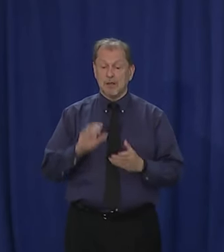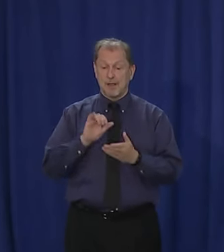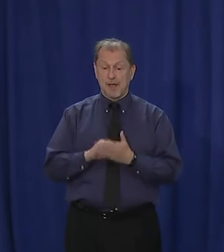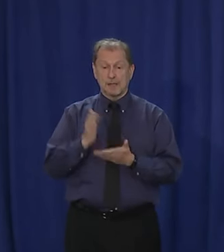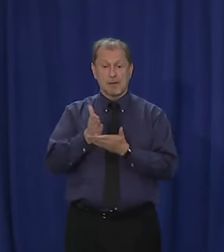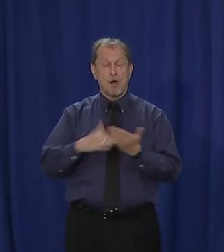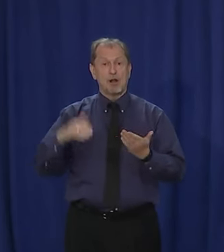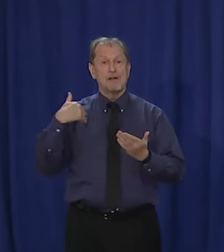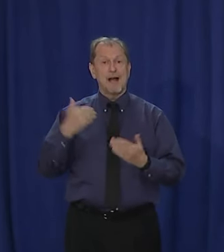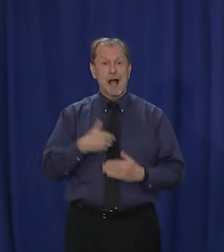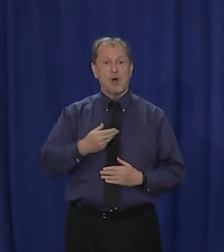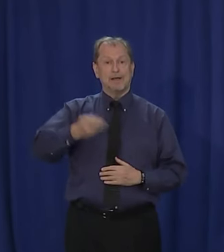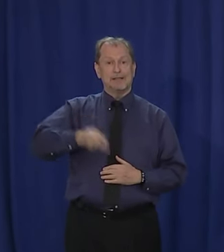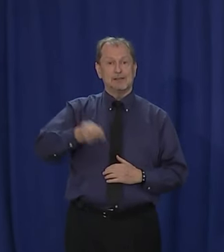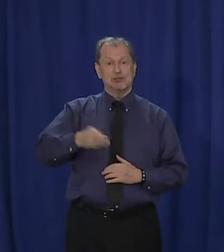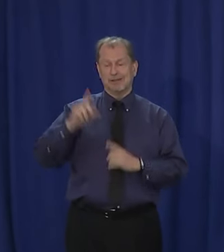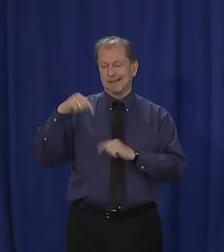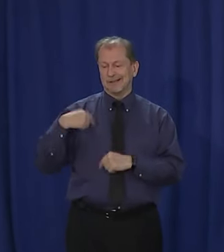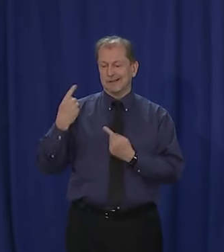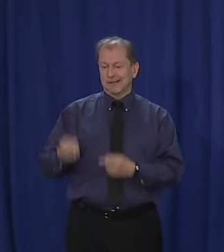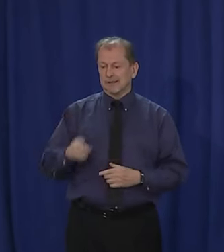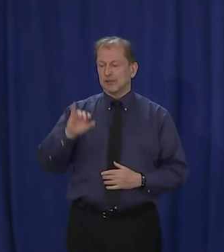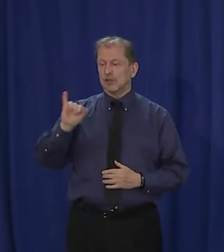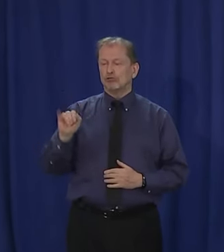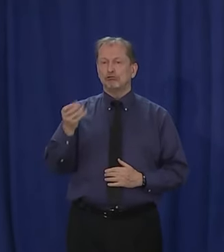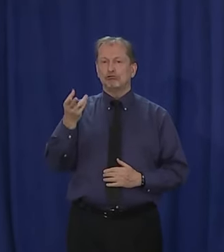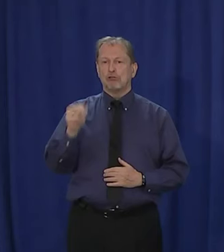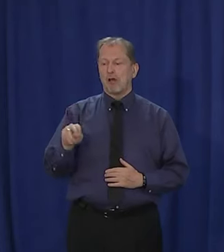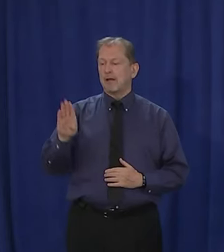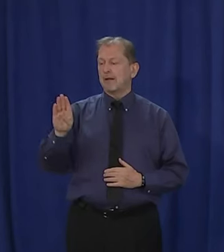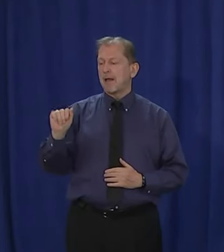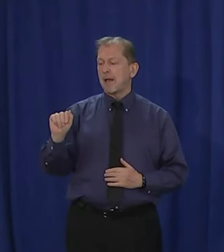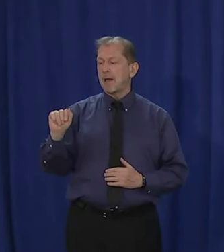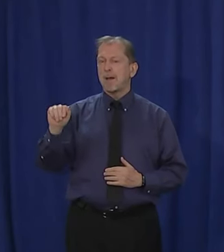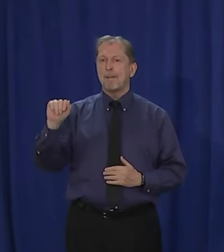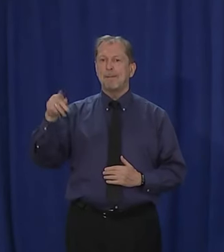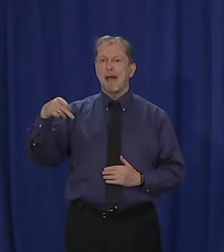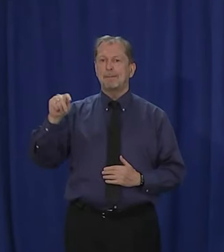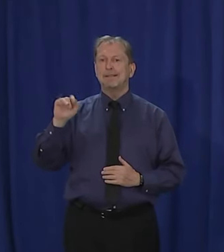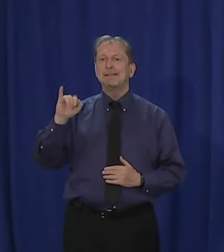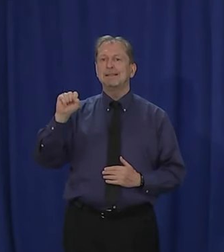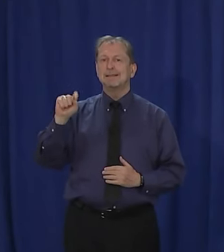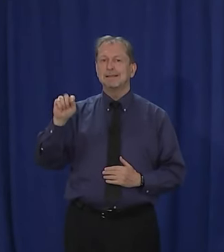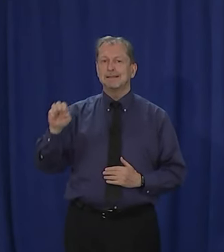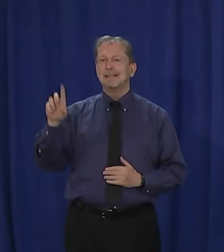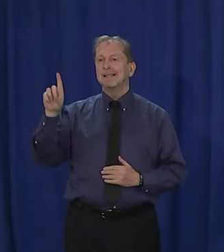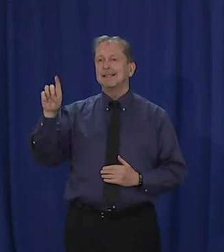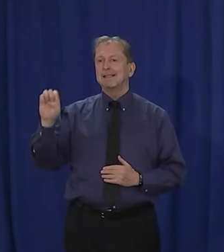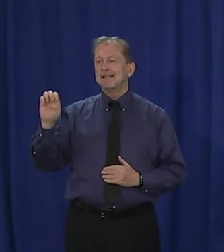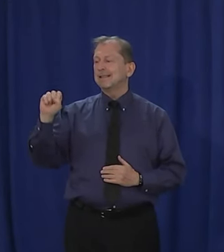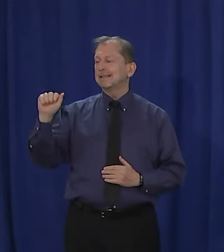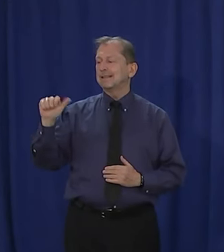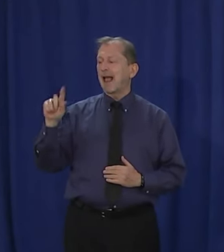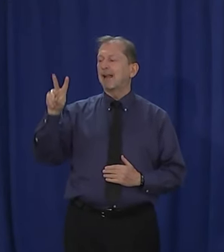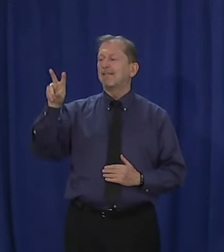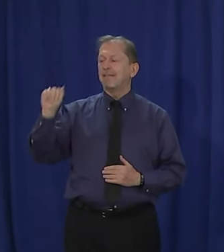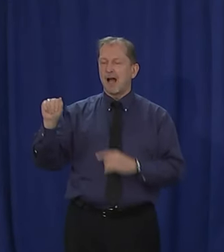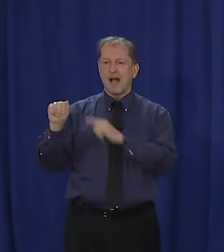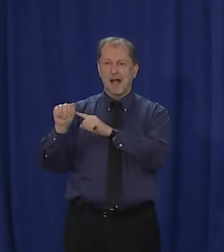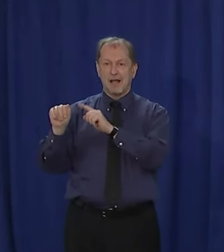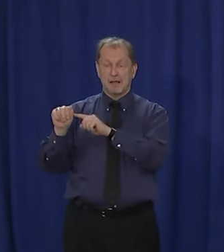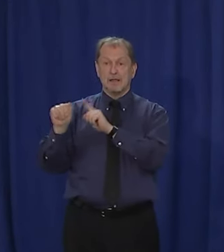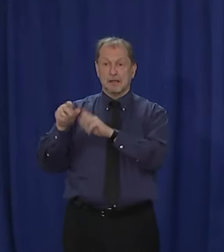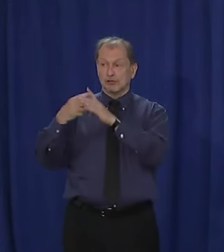Baptiste du Sable first made his home here over two centuries ago. And it's that ethos that carries us to this moment and the